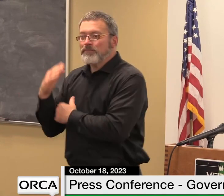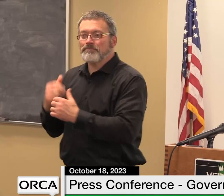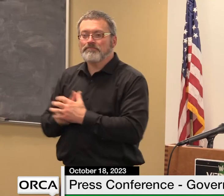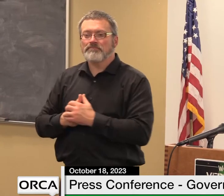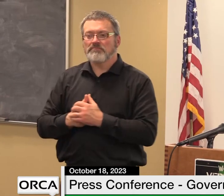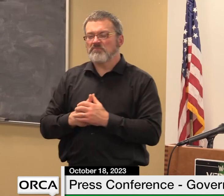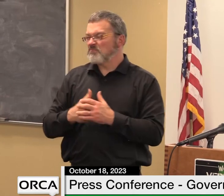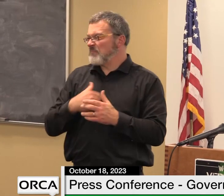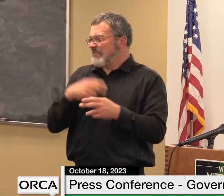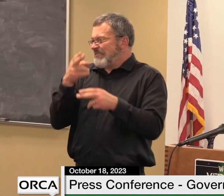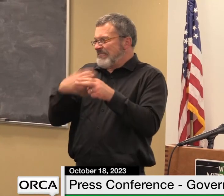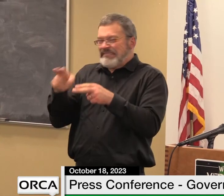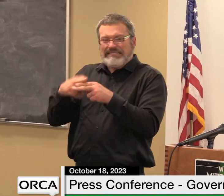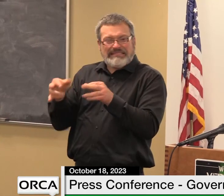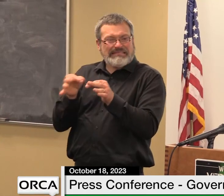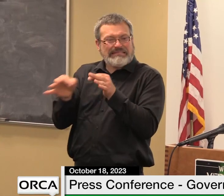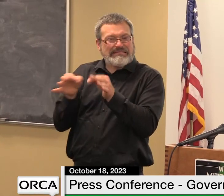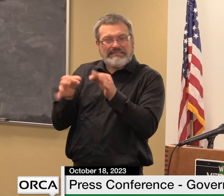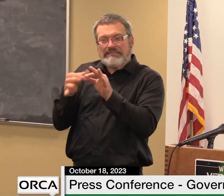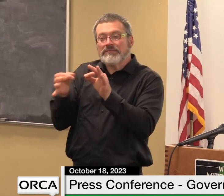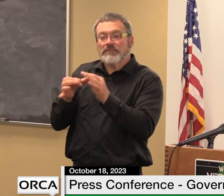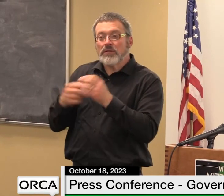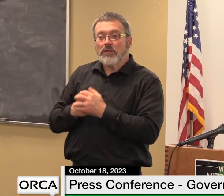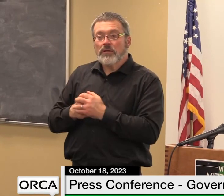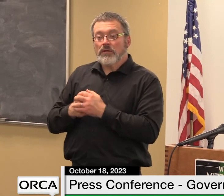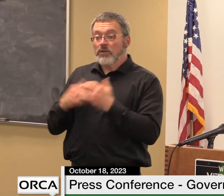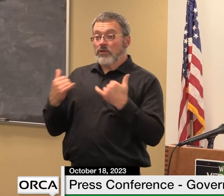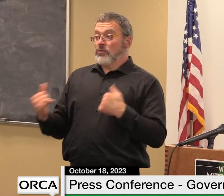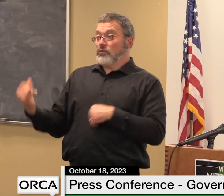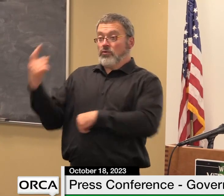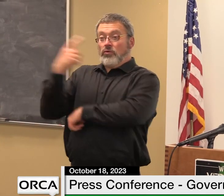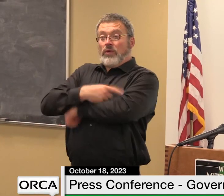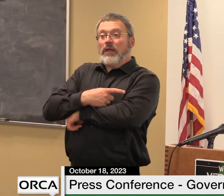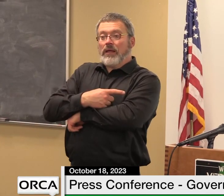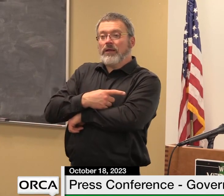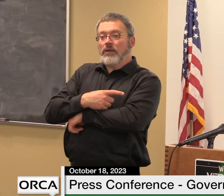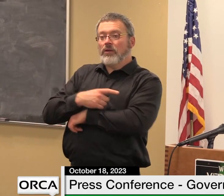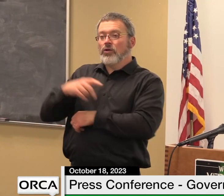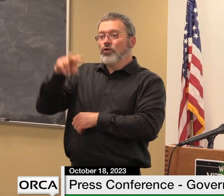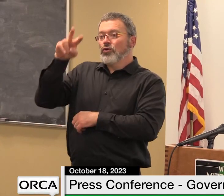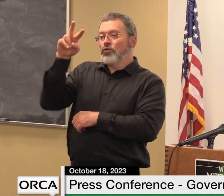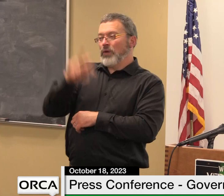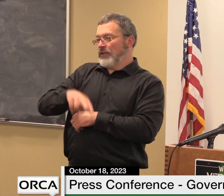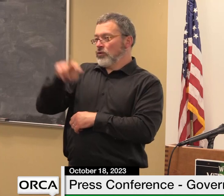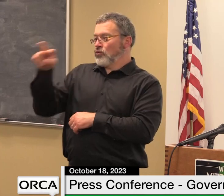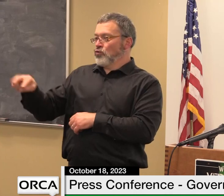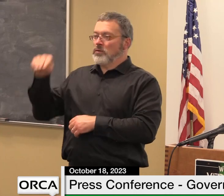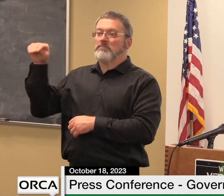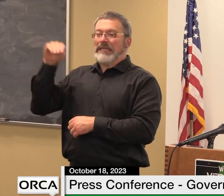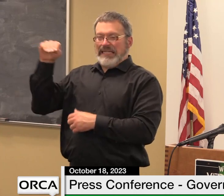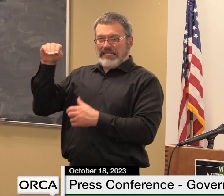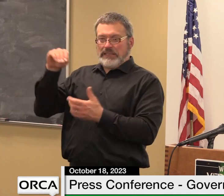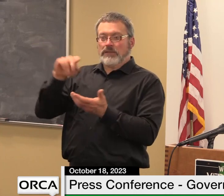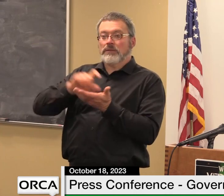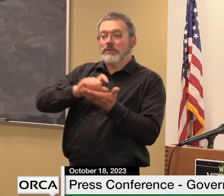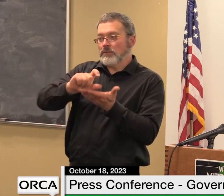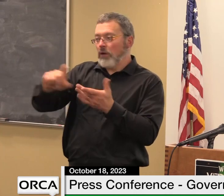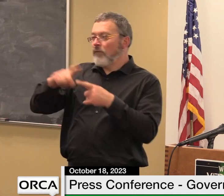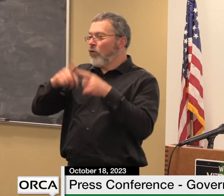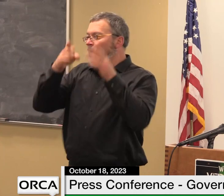updates for today. As of today, we've actually hit the $22 million mark for individual assistance